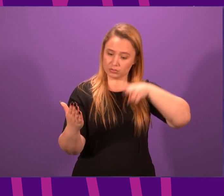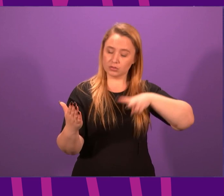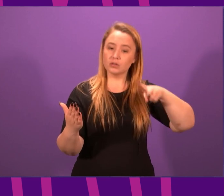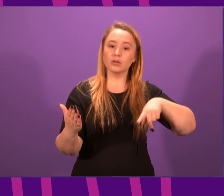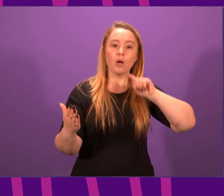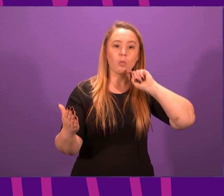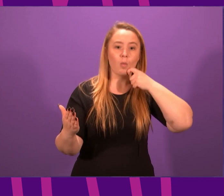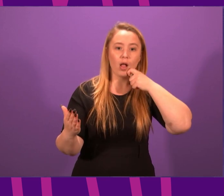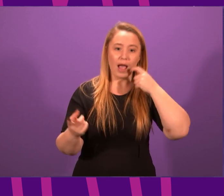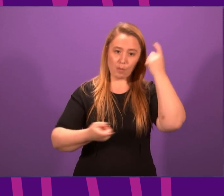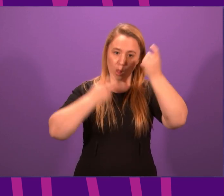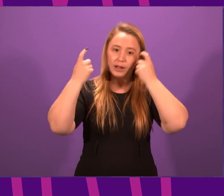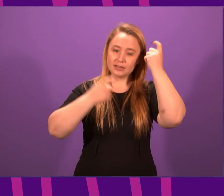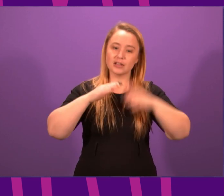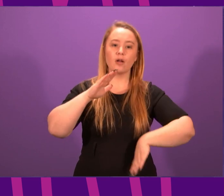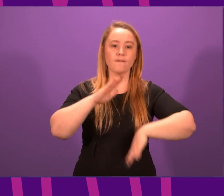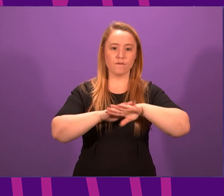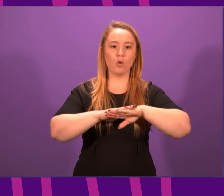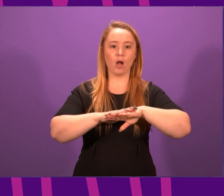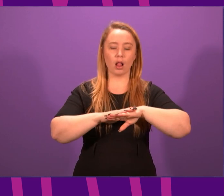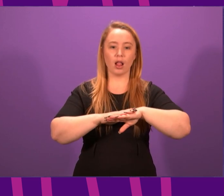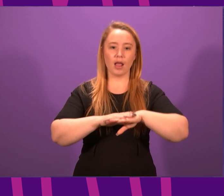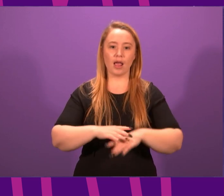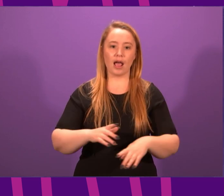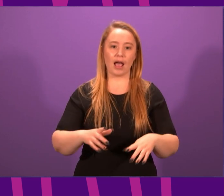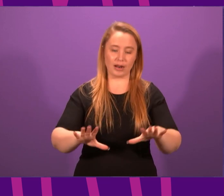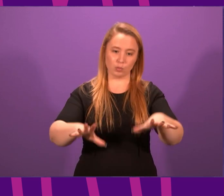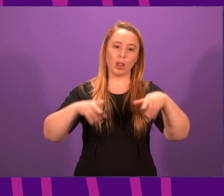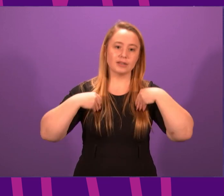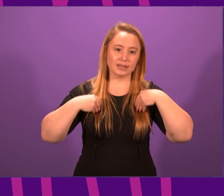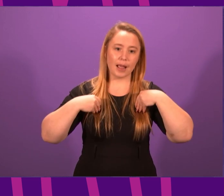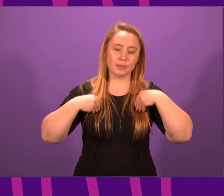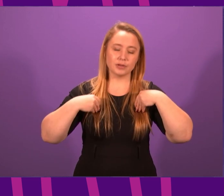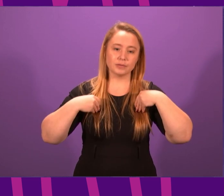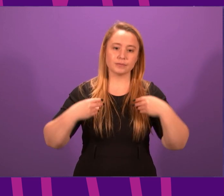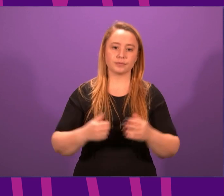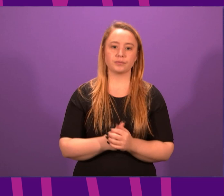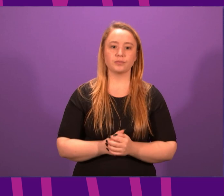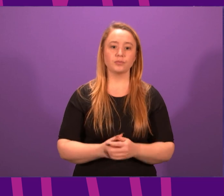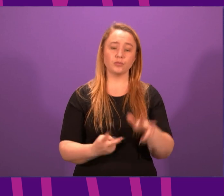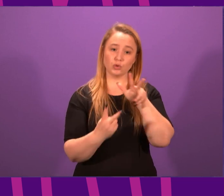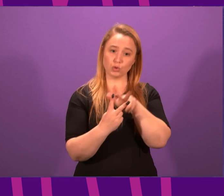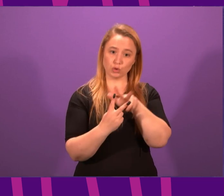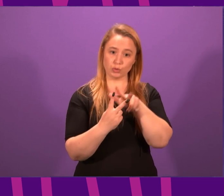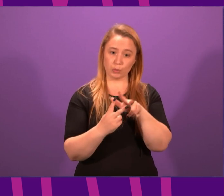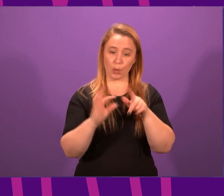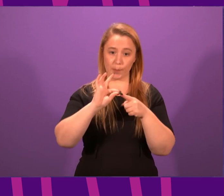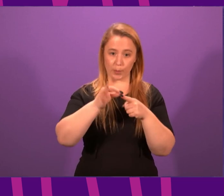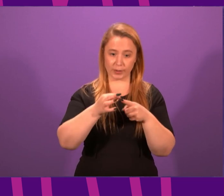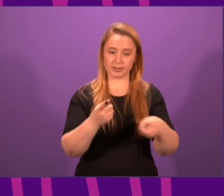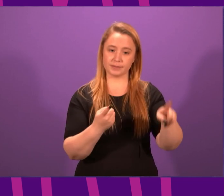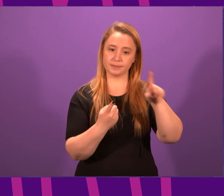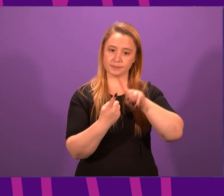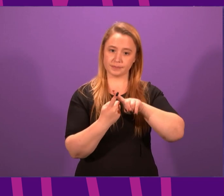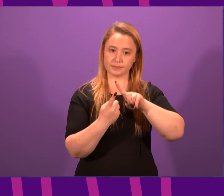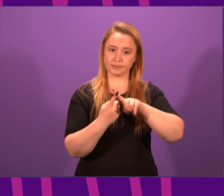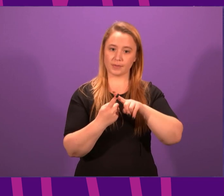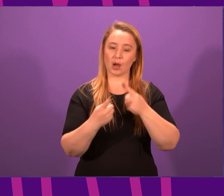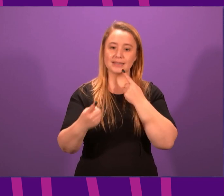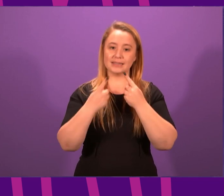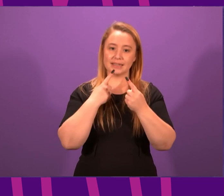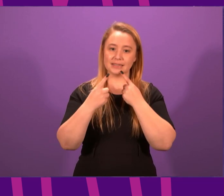seek to consider them fully and, where we can, take them on board. Let me make two final points before I finish. First of all, on